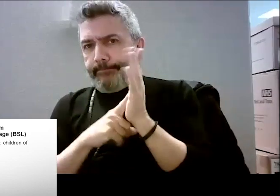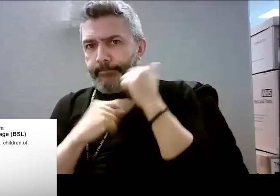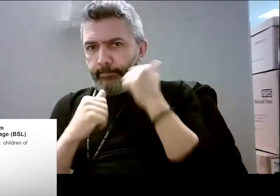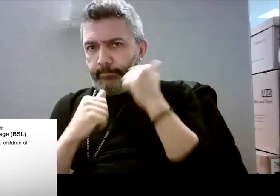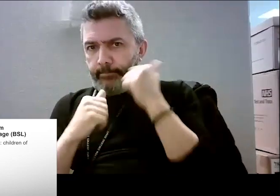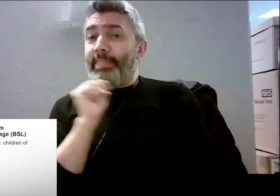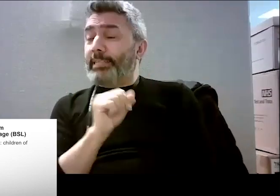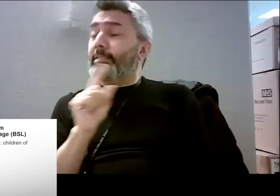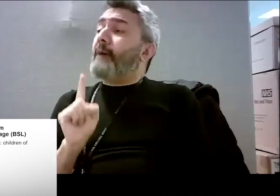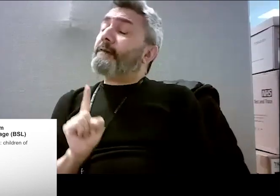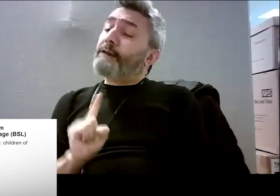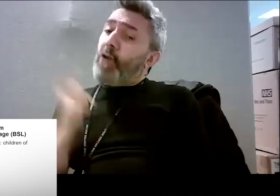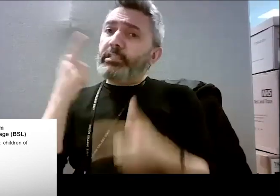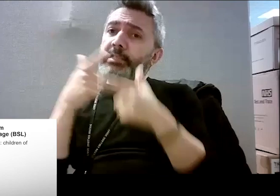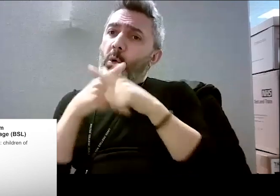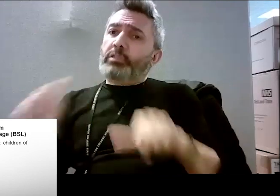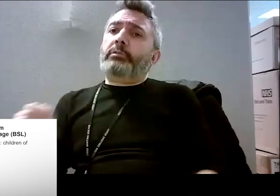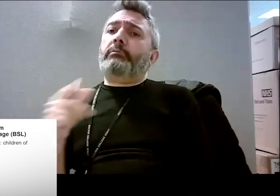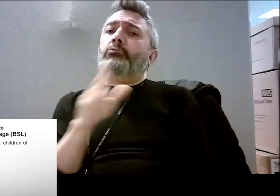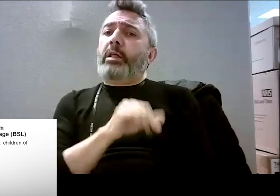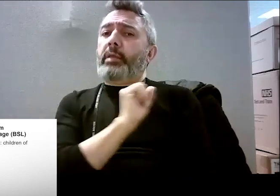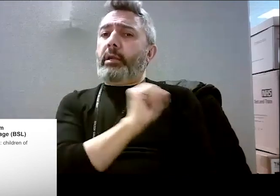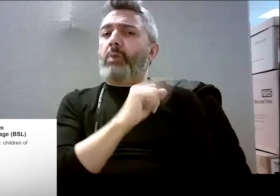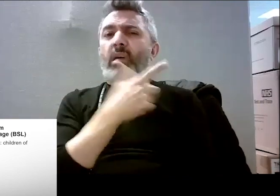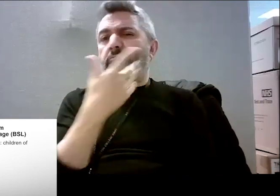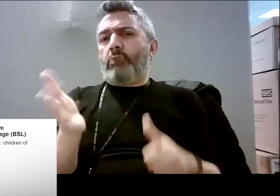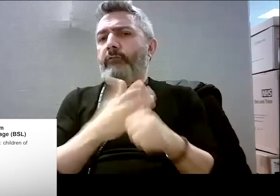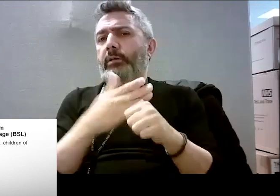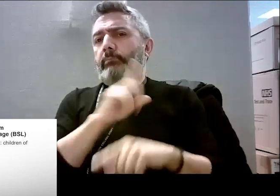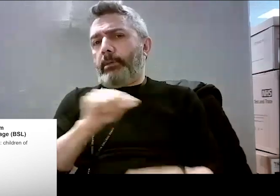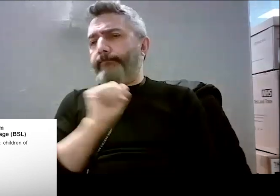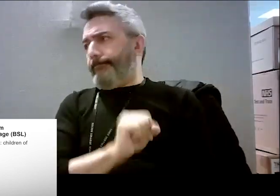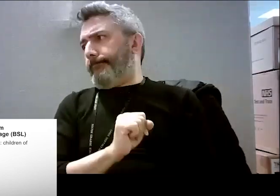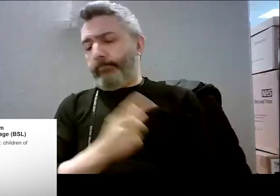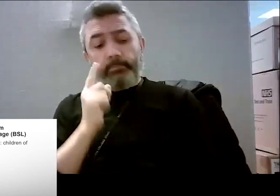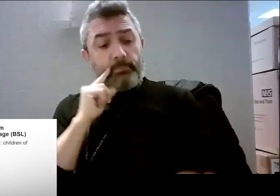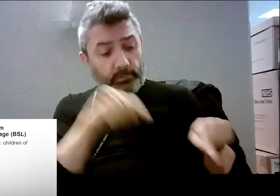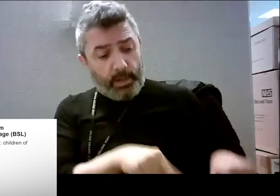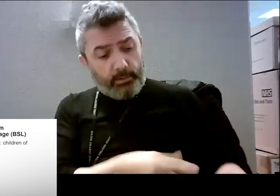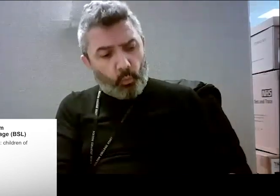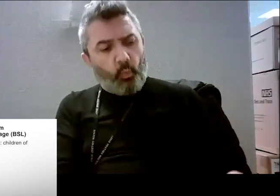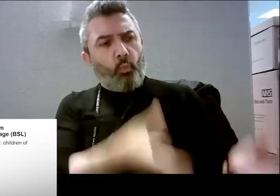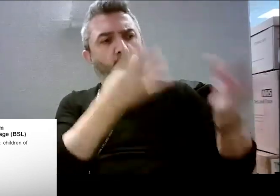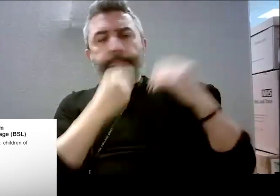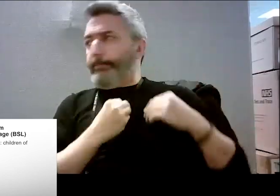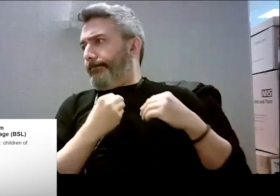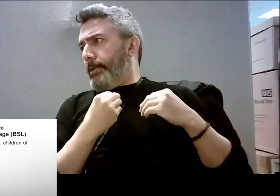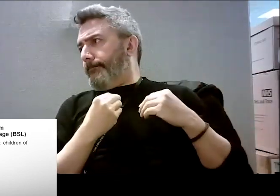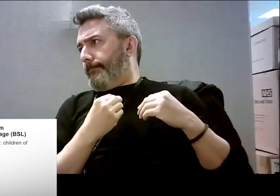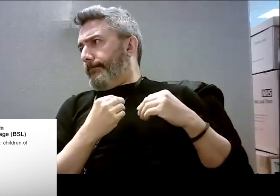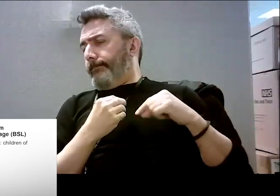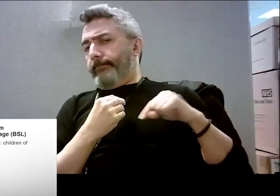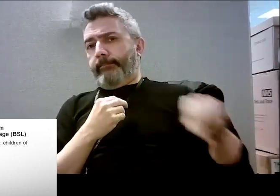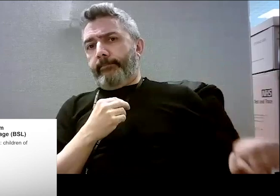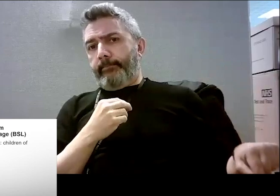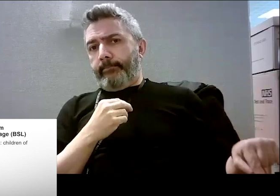Okay, so for British Sign Language, this is the native language of deaf people